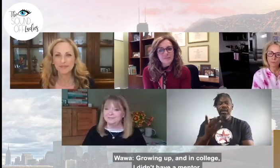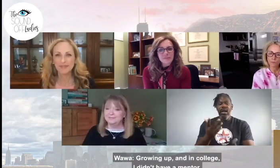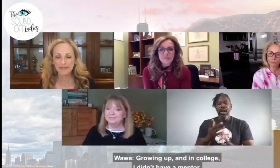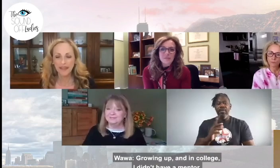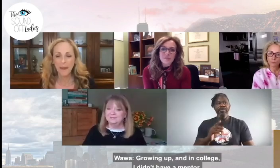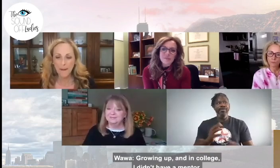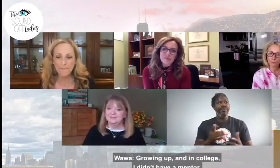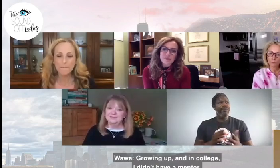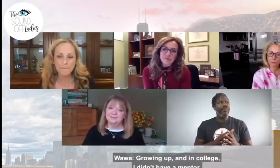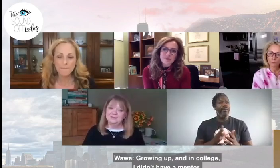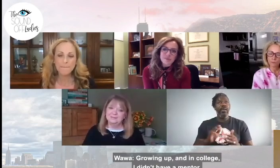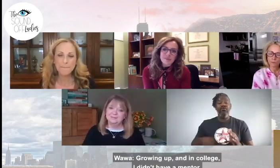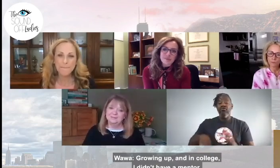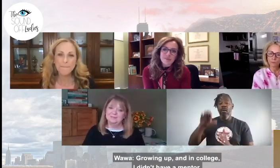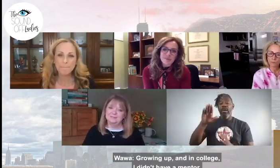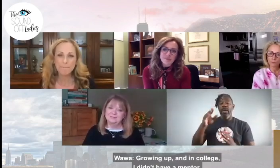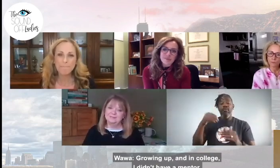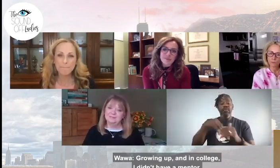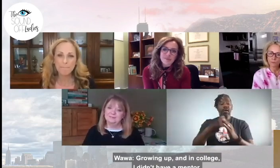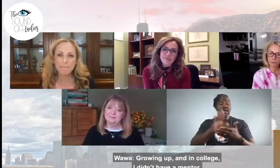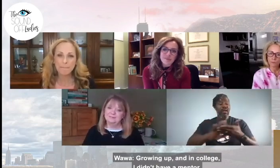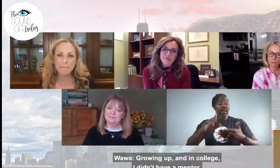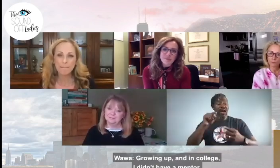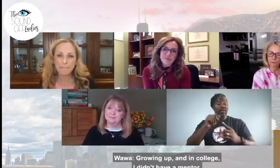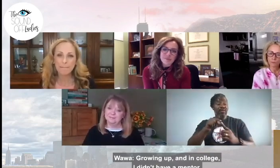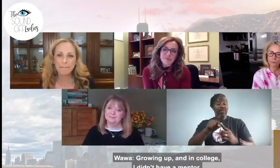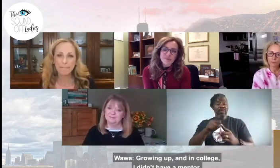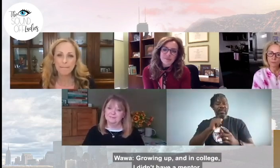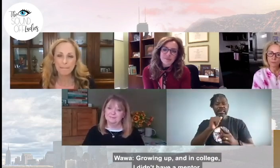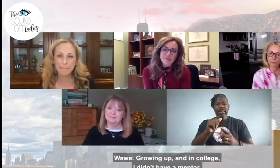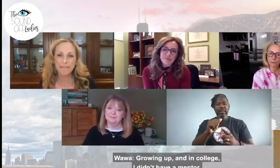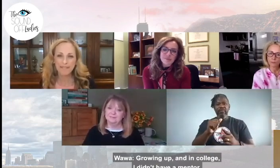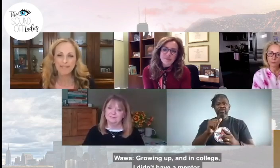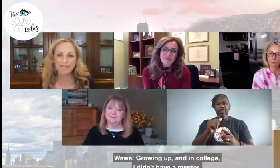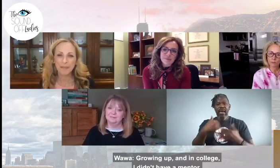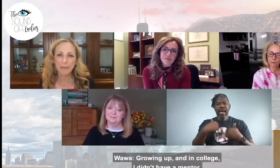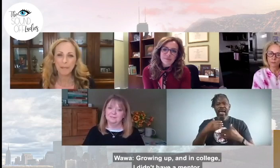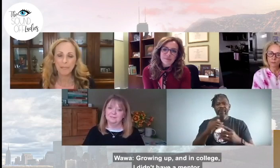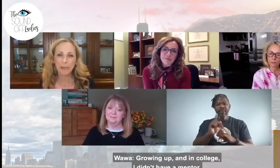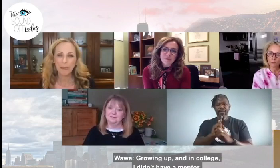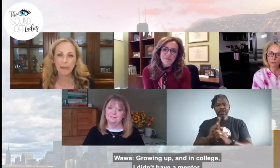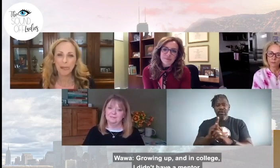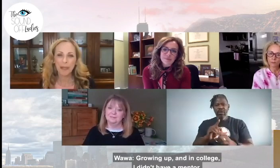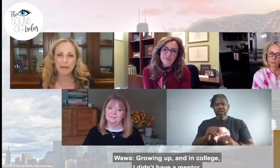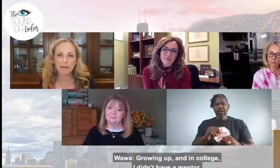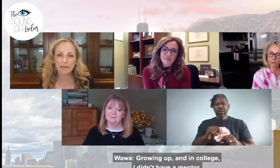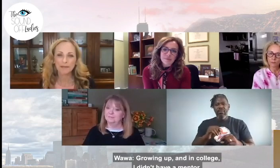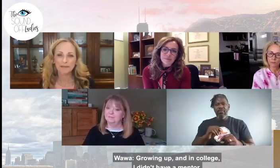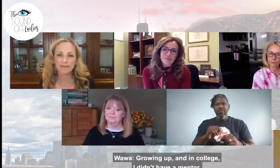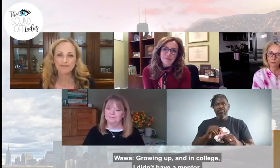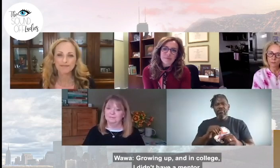through school, or how did you do that? When I was growing up and I went to college, I didn't have a mentor,